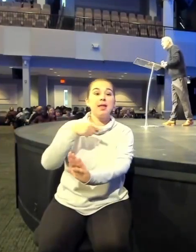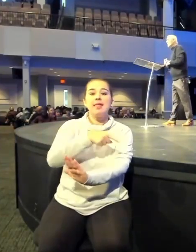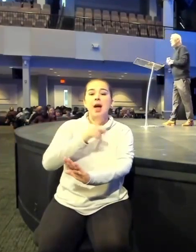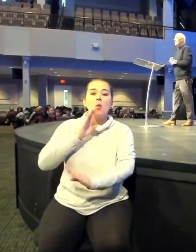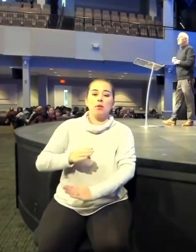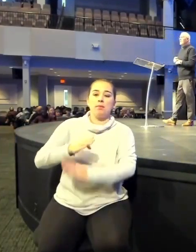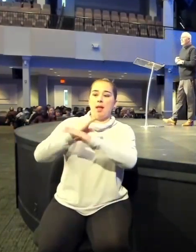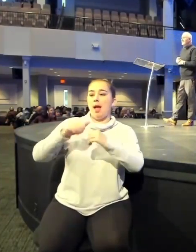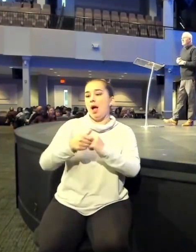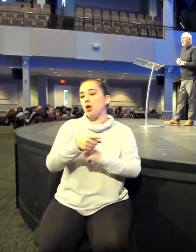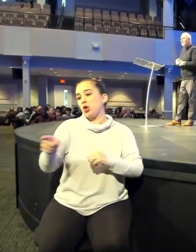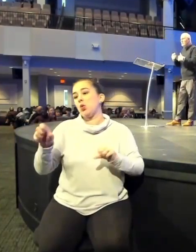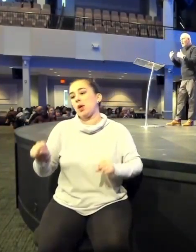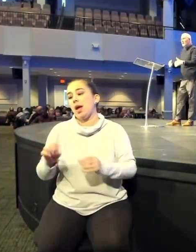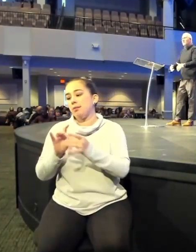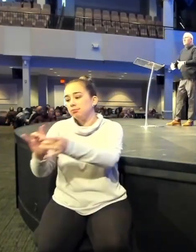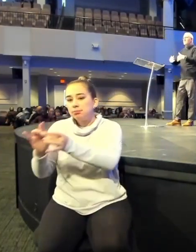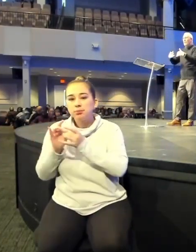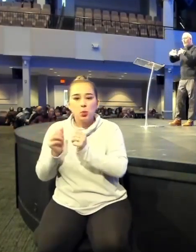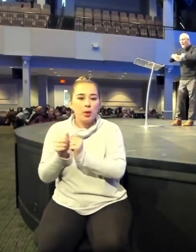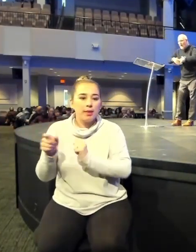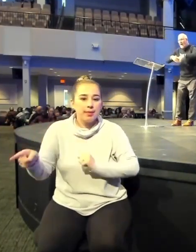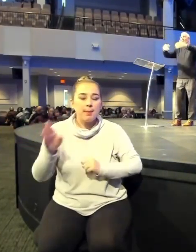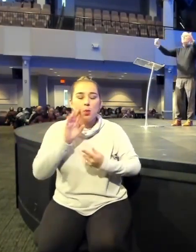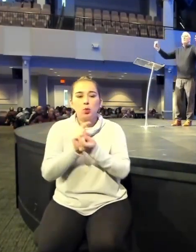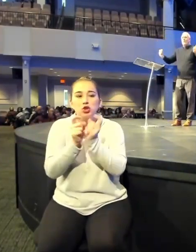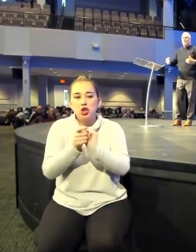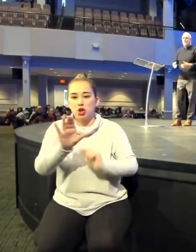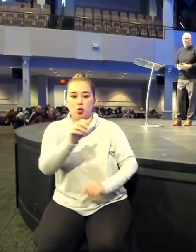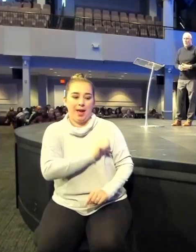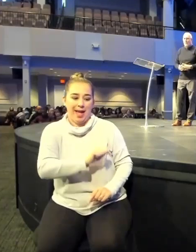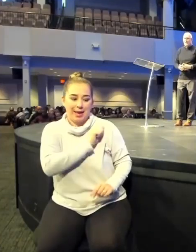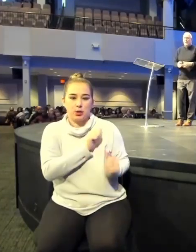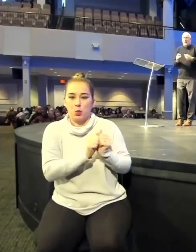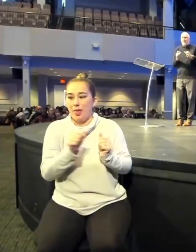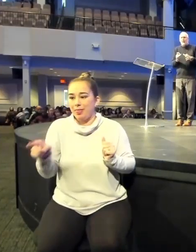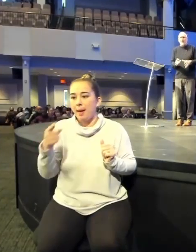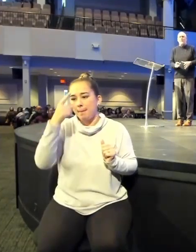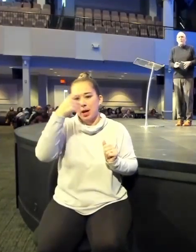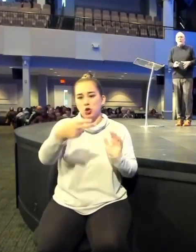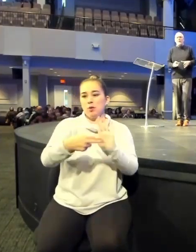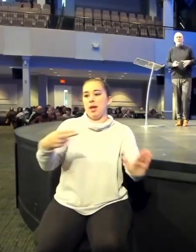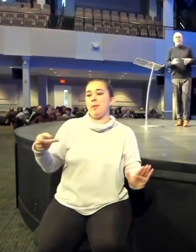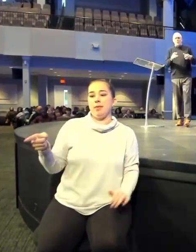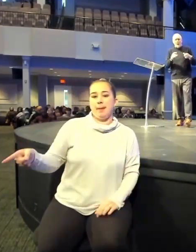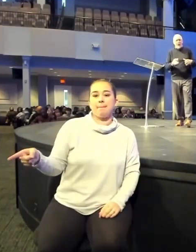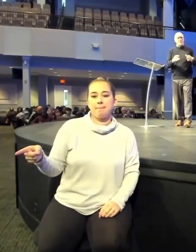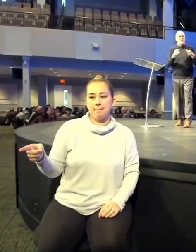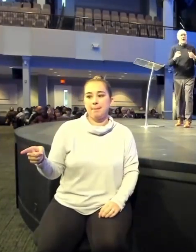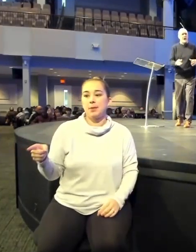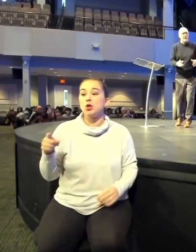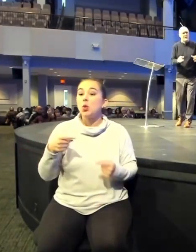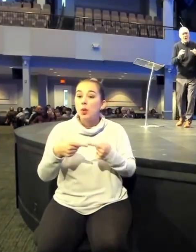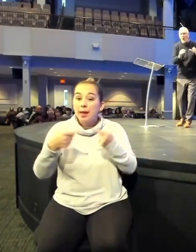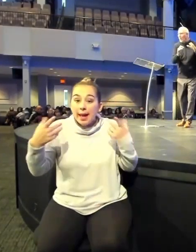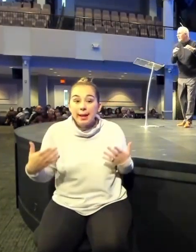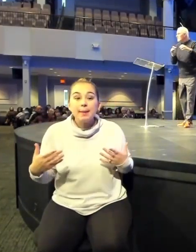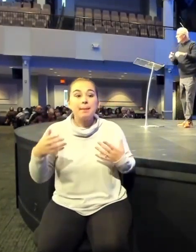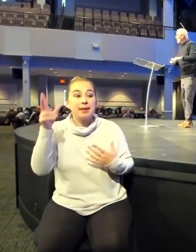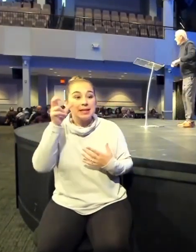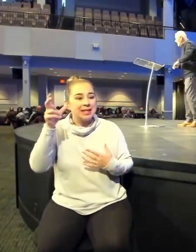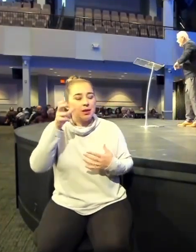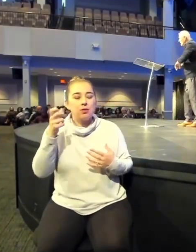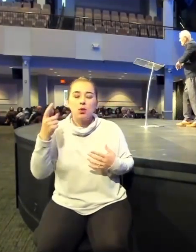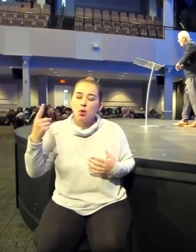way that now you're going to relate to them. It changes your attitudes toward them. So the enemy throughout your life is